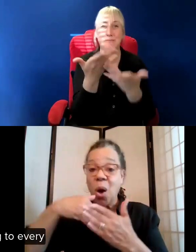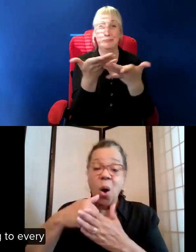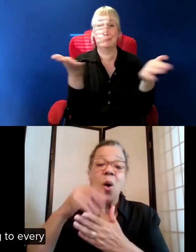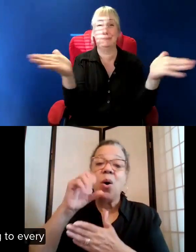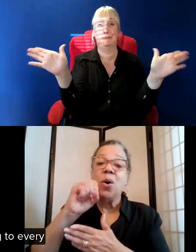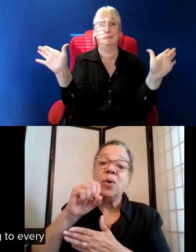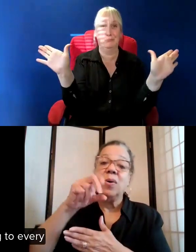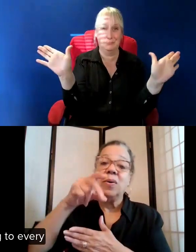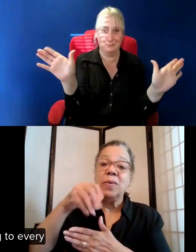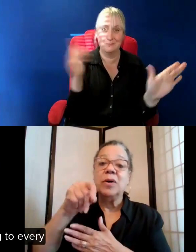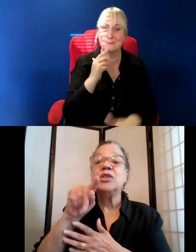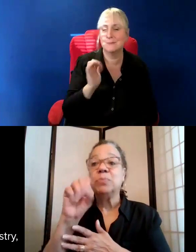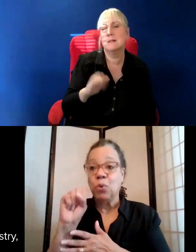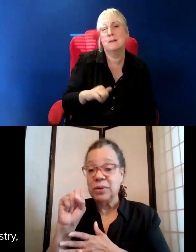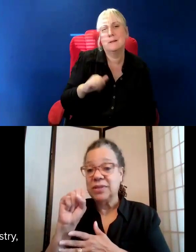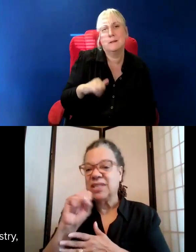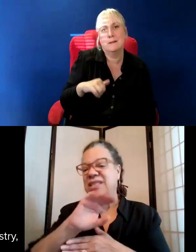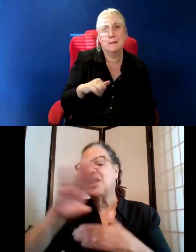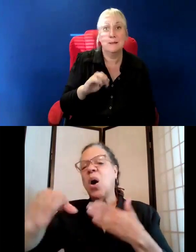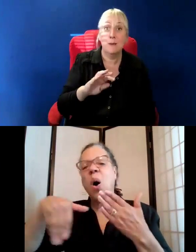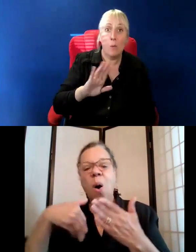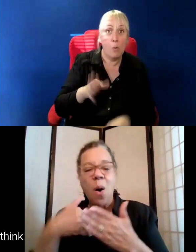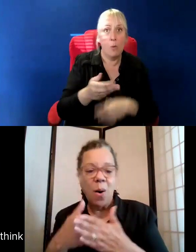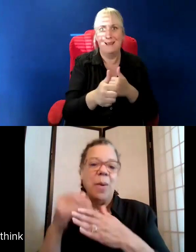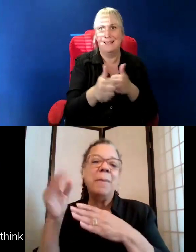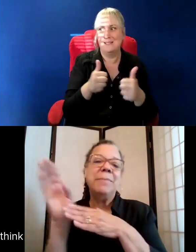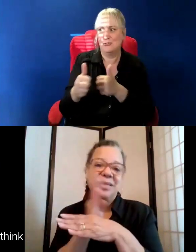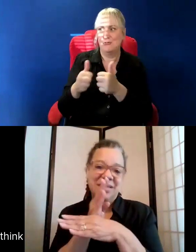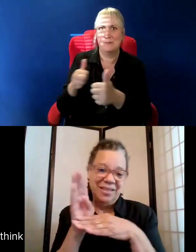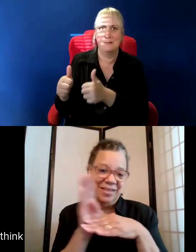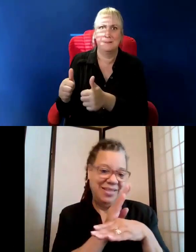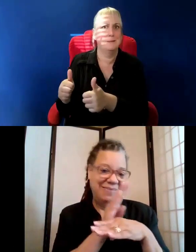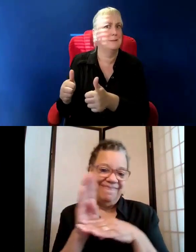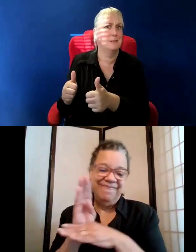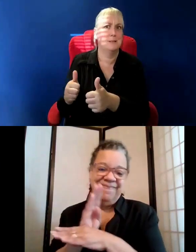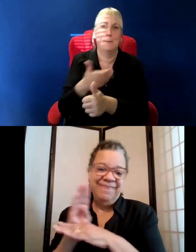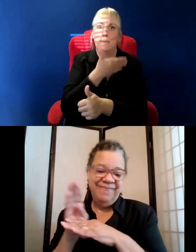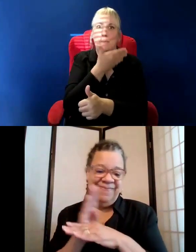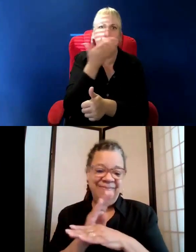it's lacking to every industry is, and I think